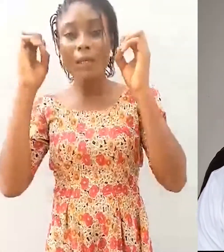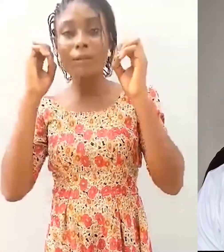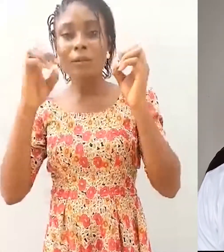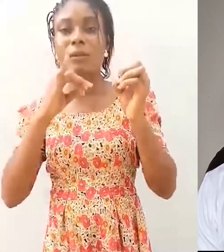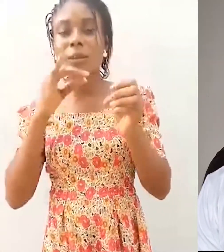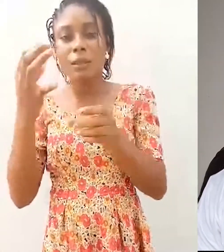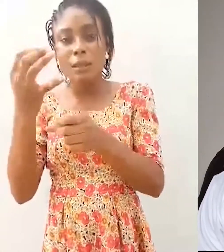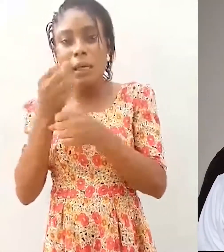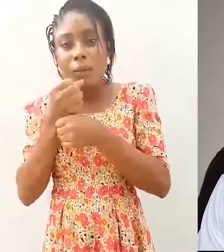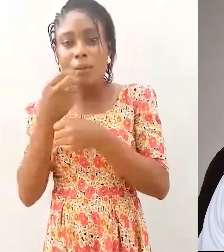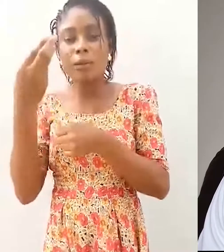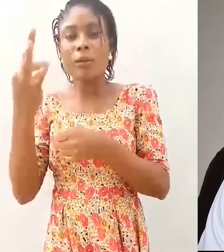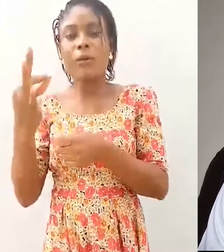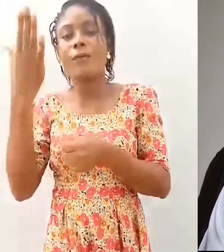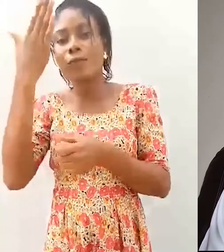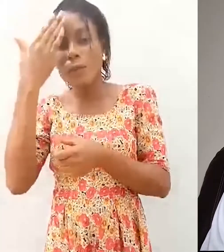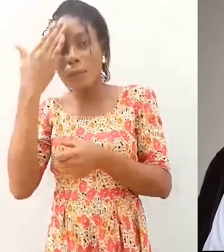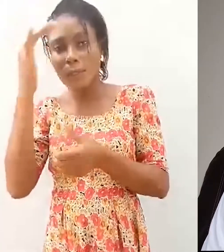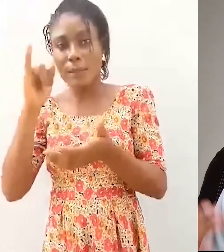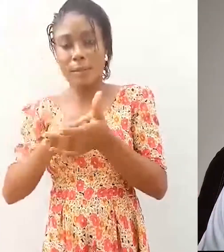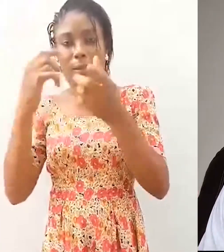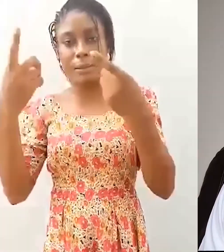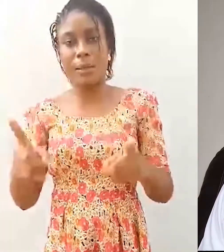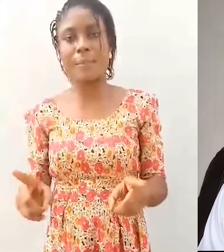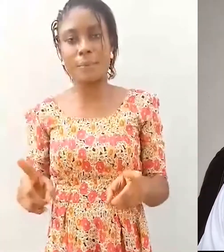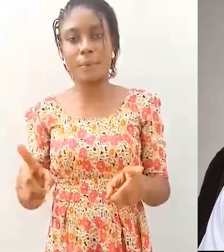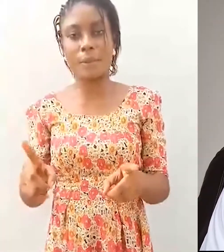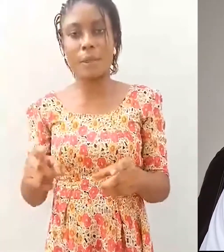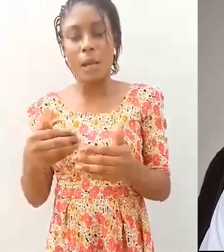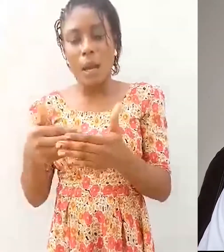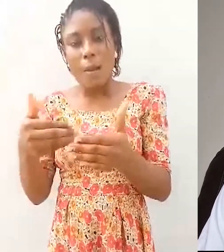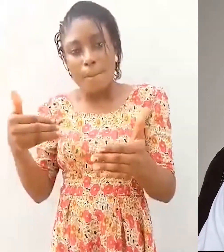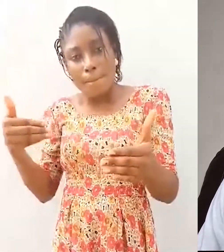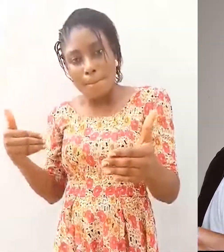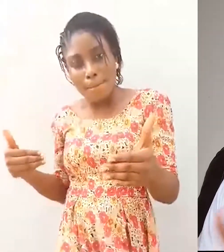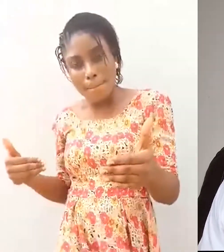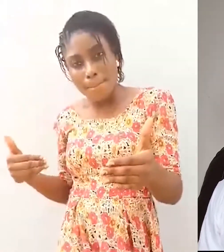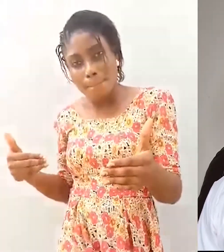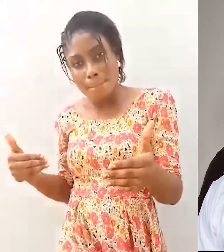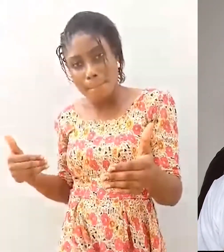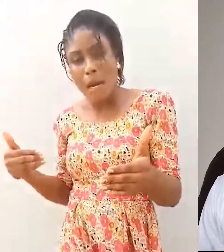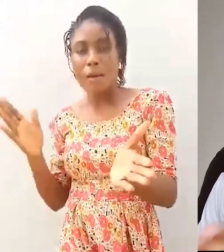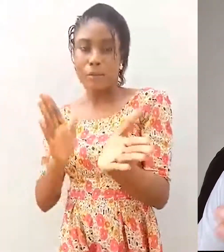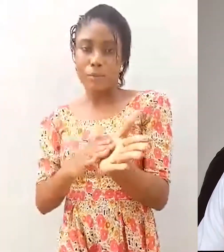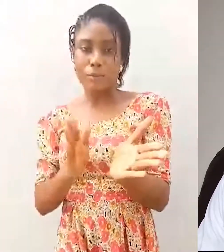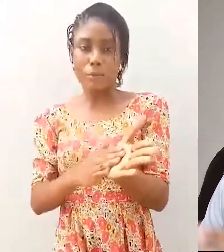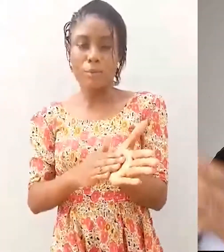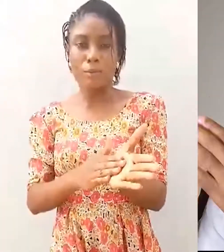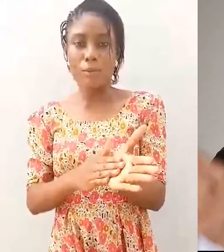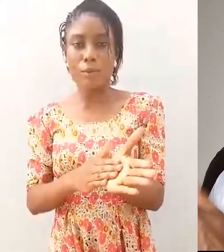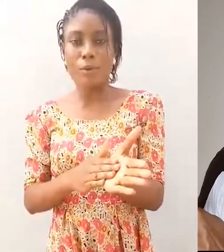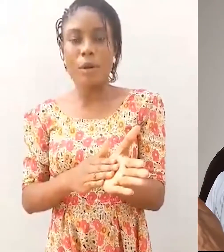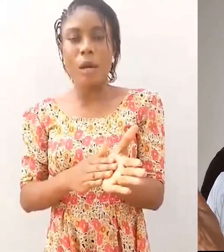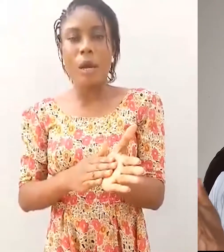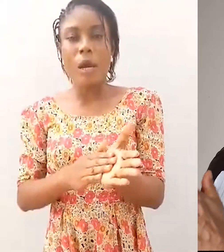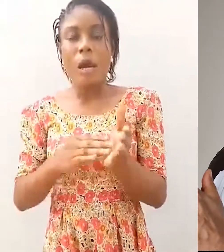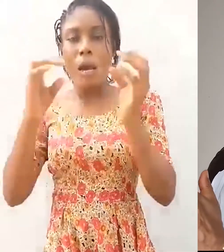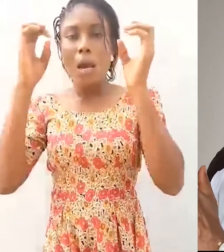literacy now. Literacy is the acquisition of knowledge that happens prior